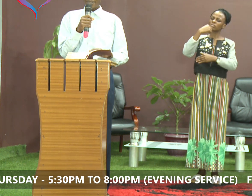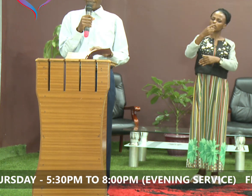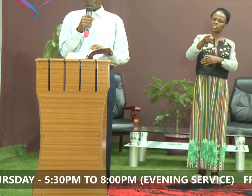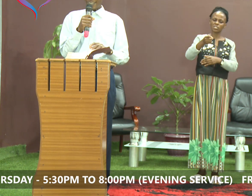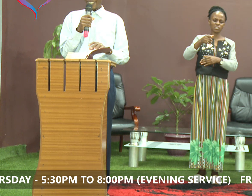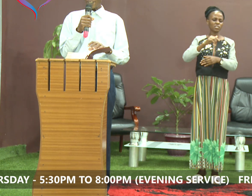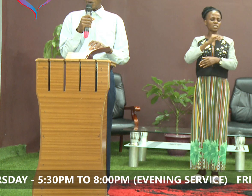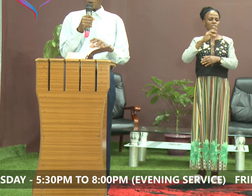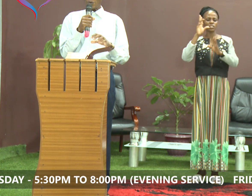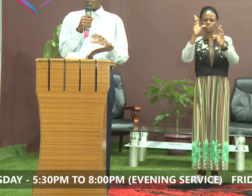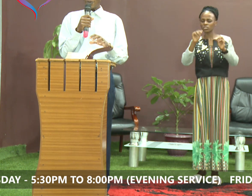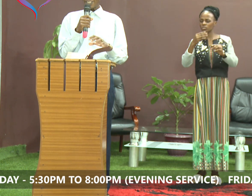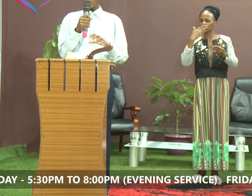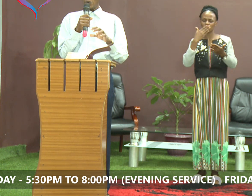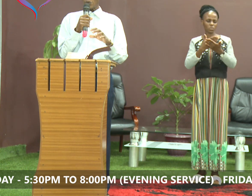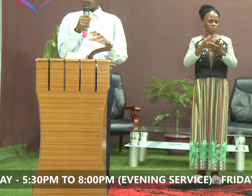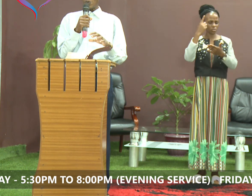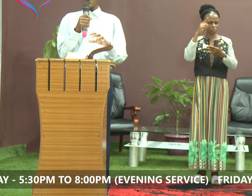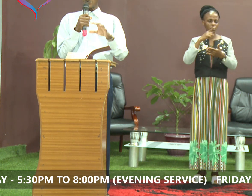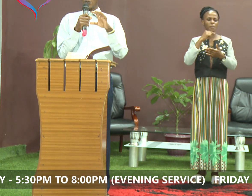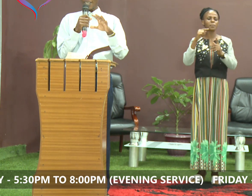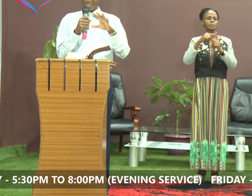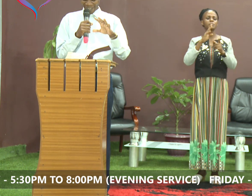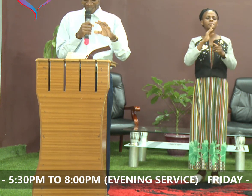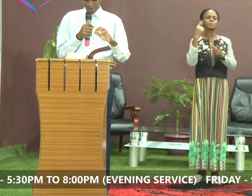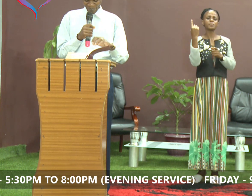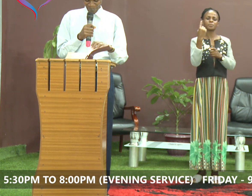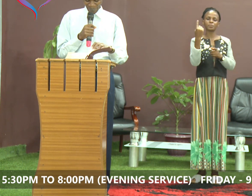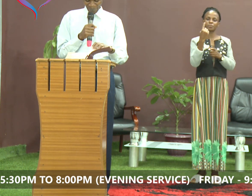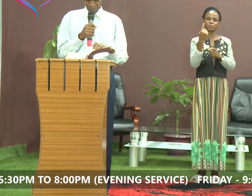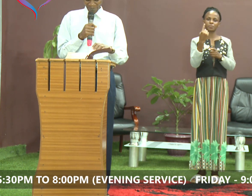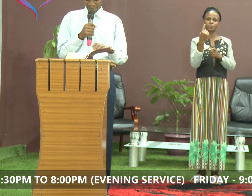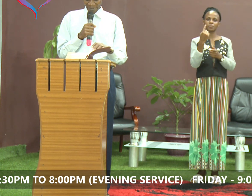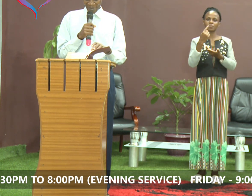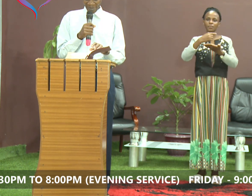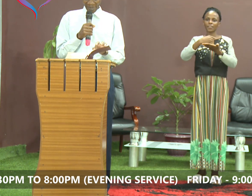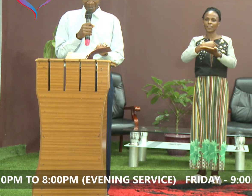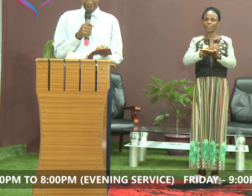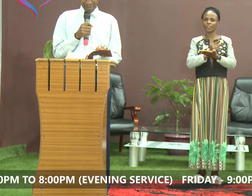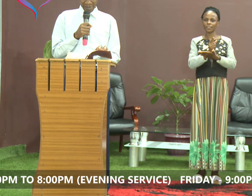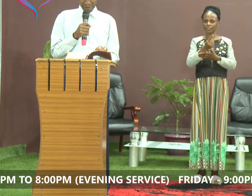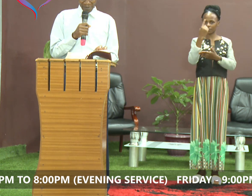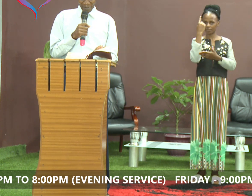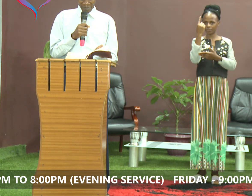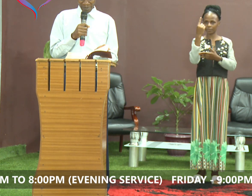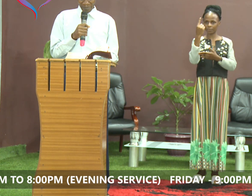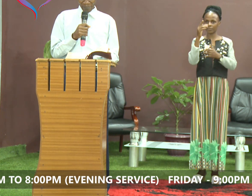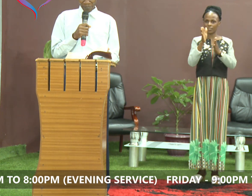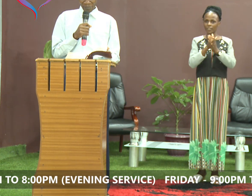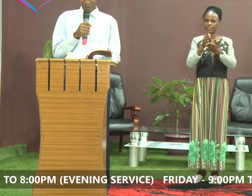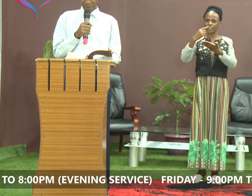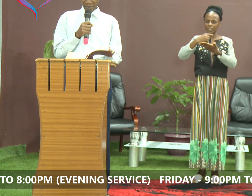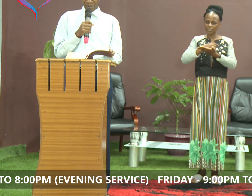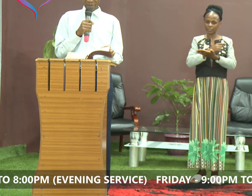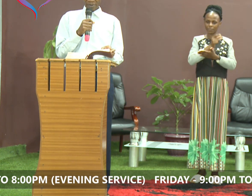alone. Kati yatonda omuntu agamba si kirungi omuntu okubeera yekka. Genesis chapter 1 and Genesis chapter 2 is full of good